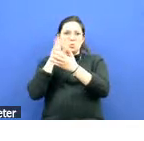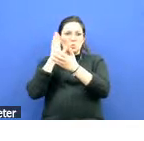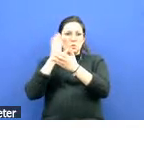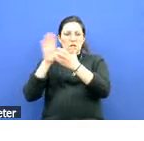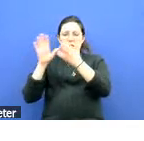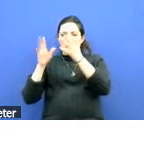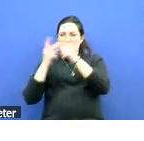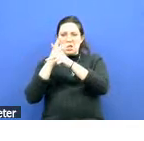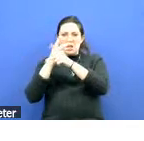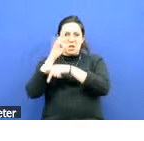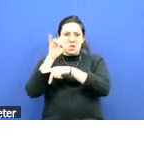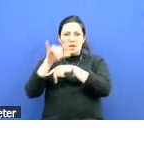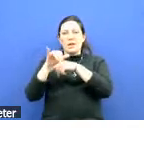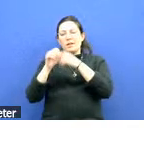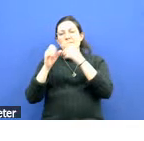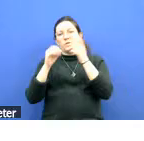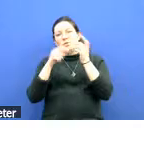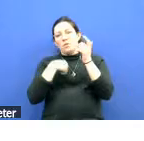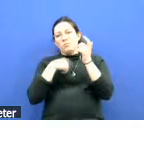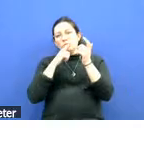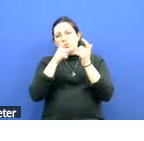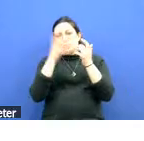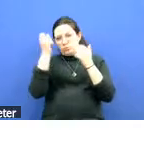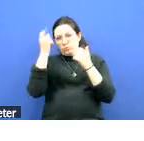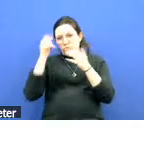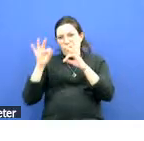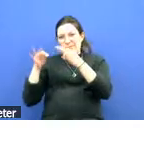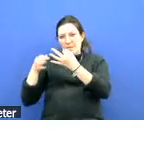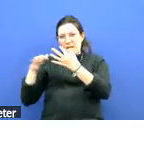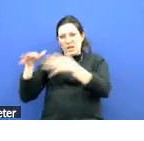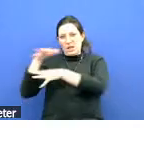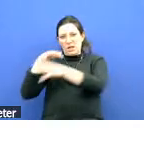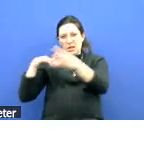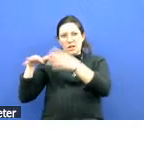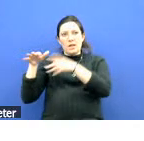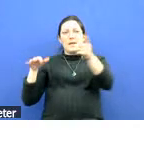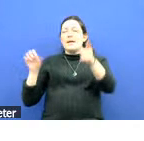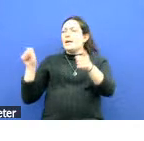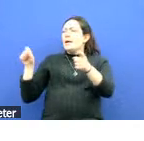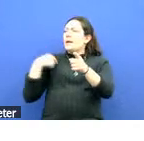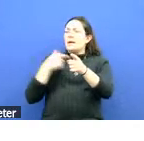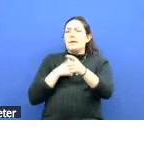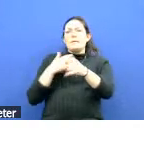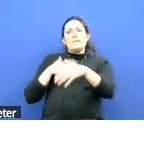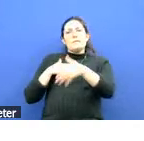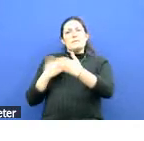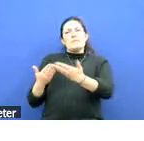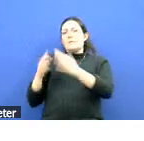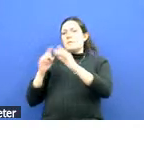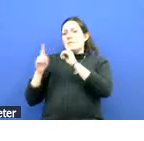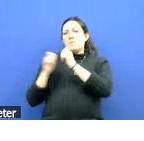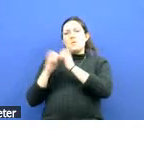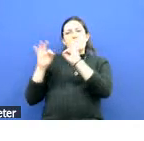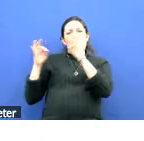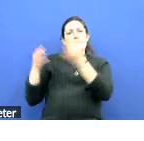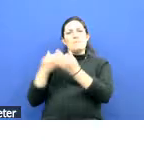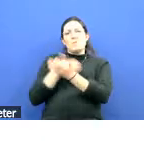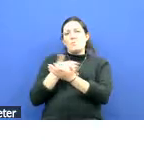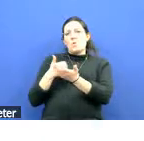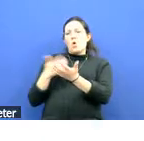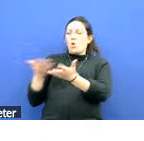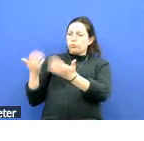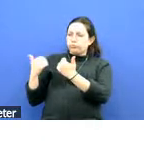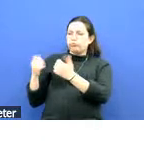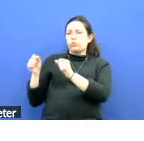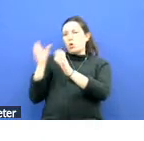been fielding calls on, that's what we've Yeah, seen. we welcome and try to engage with family-wide when we get a sense that somebody